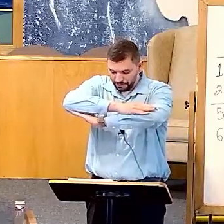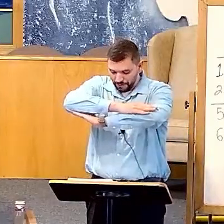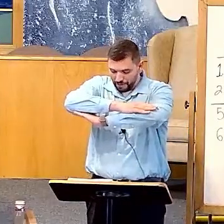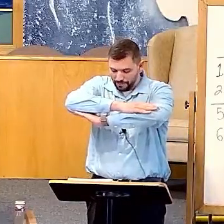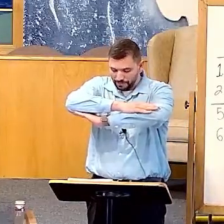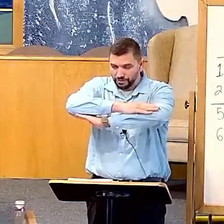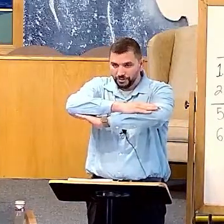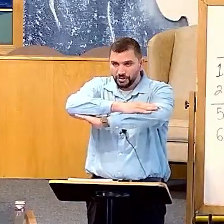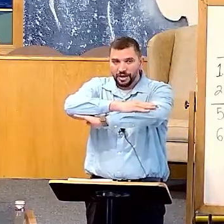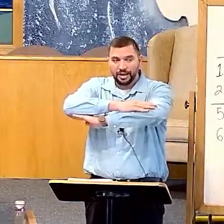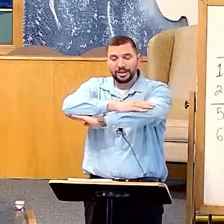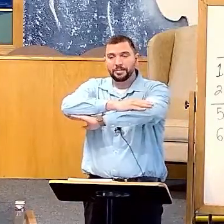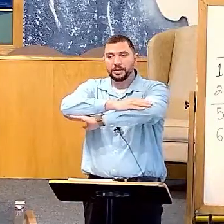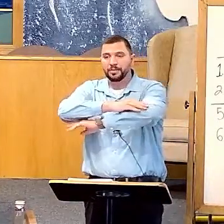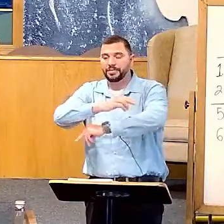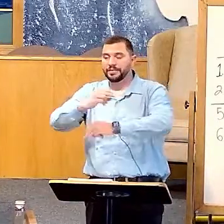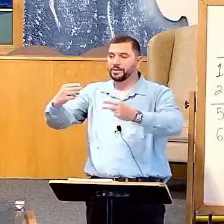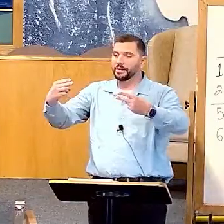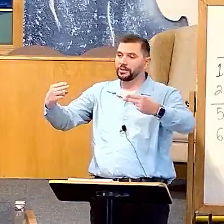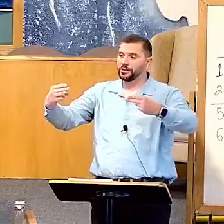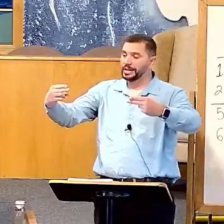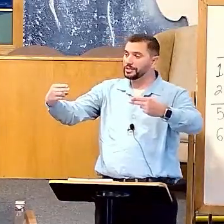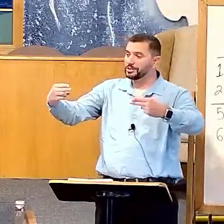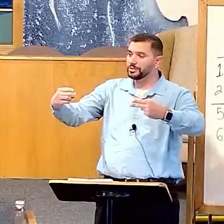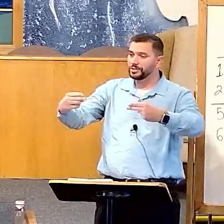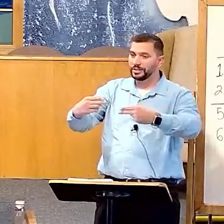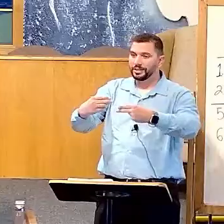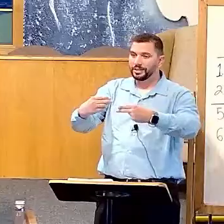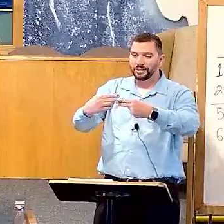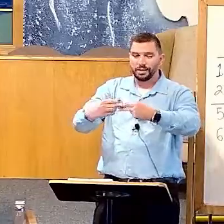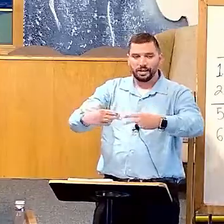arms. Hammock, my favorite, you get your H's, and you make a